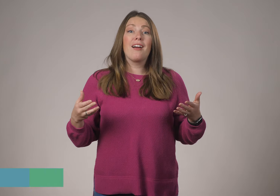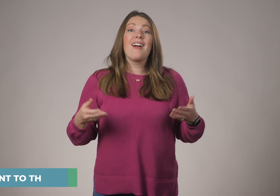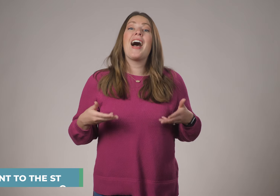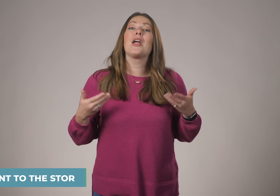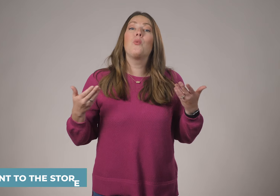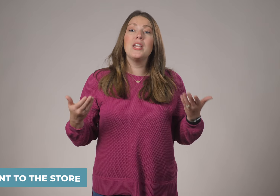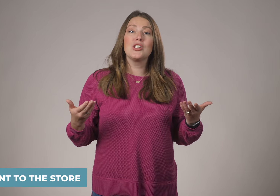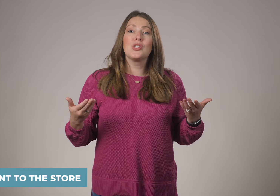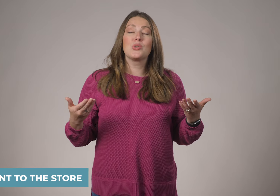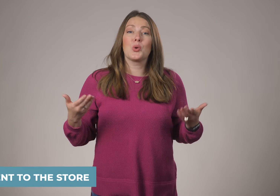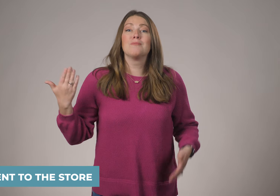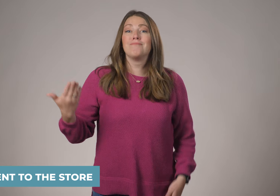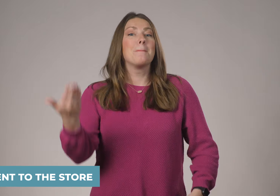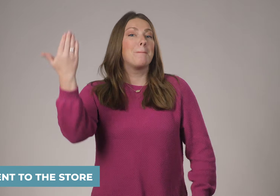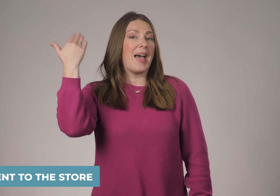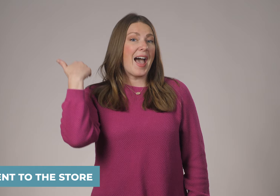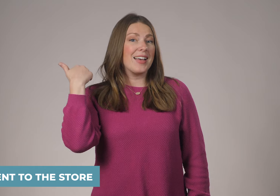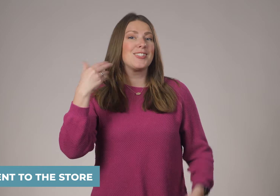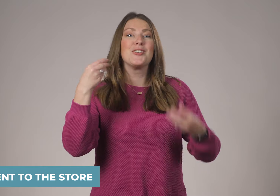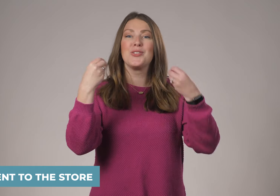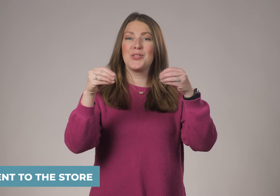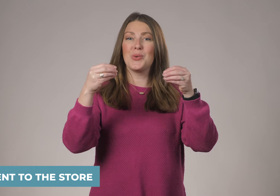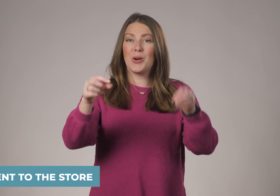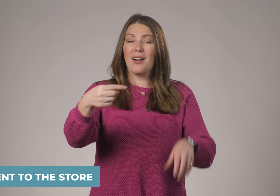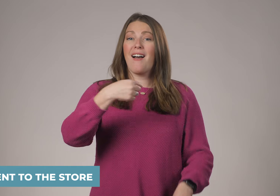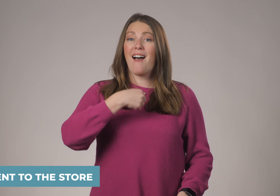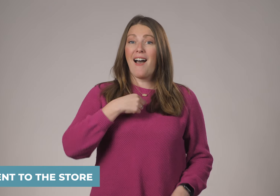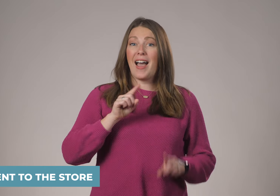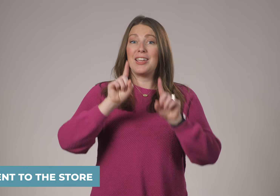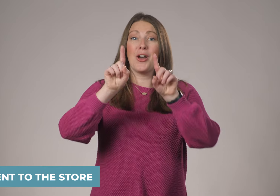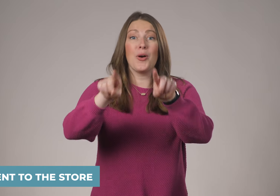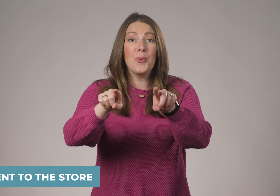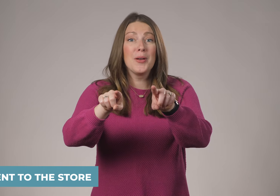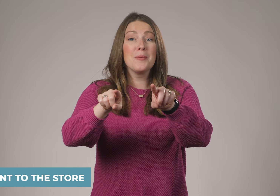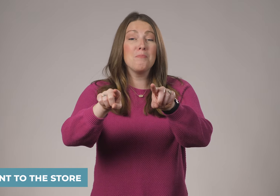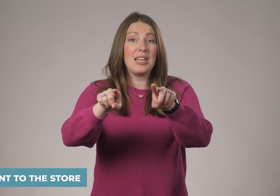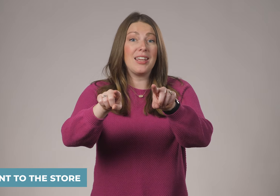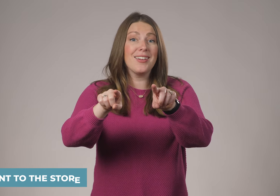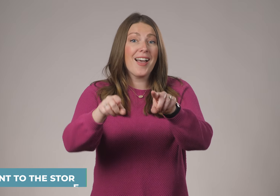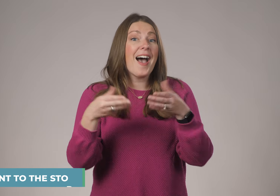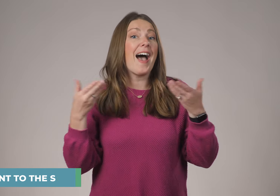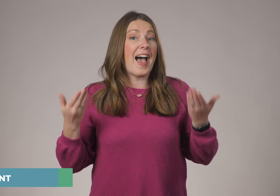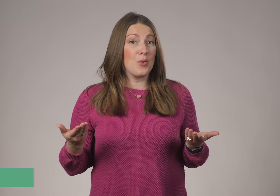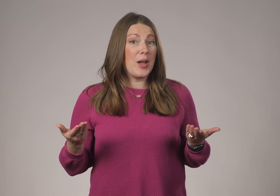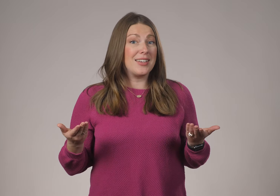Where I went to the store, past store I go, meaning I went.